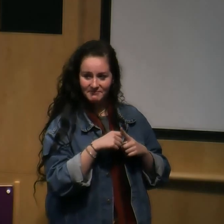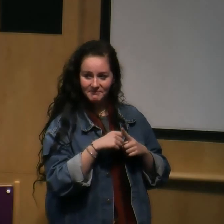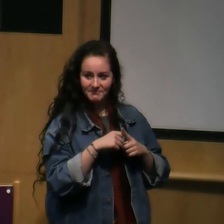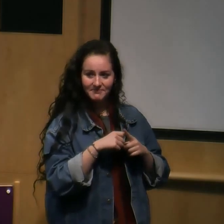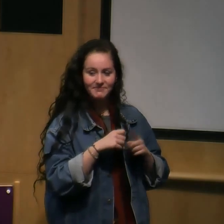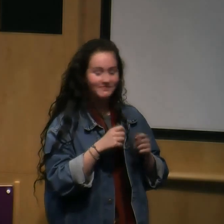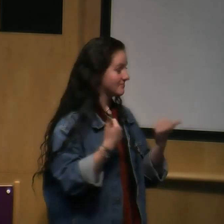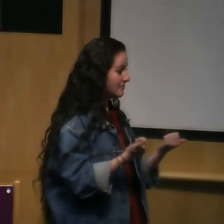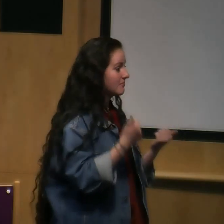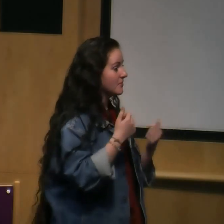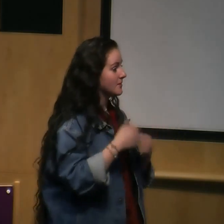Really at the moment, do you know?